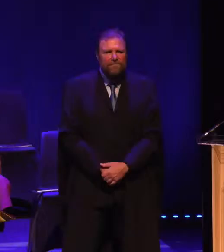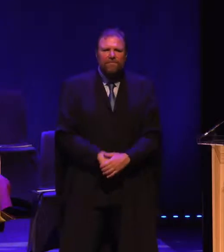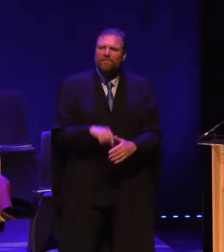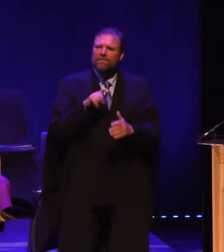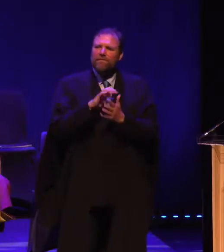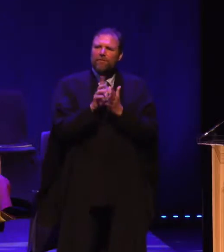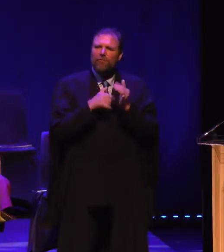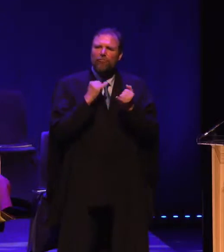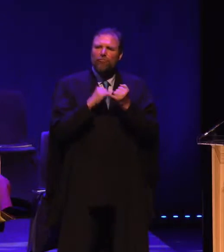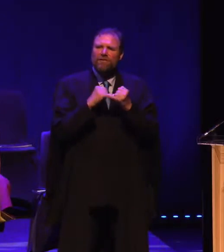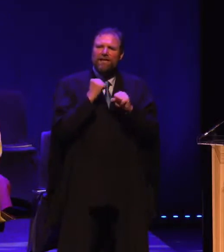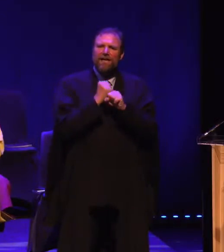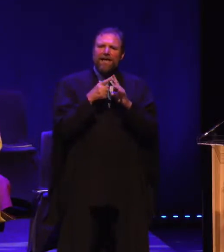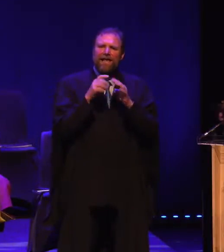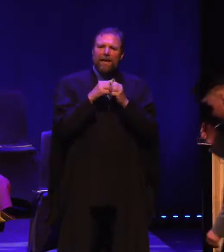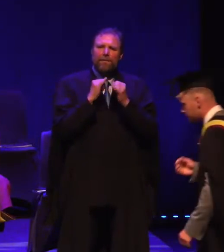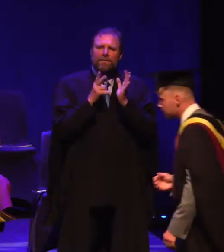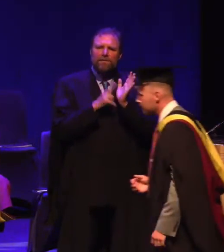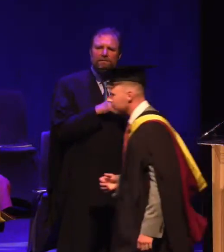Chris Gibson.